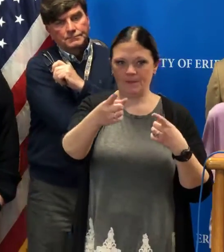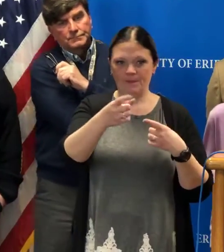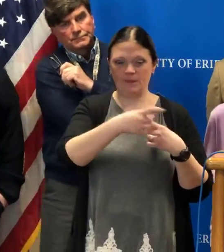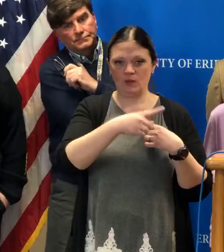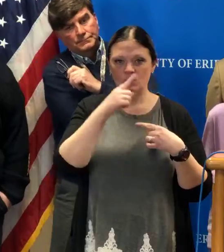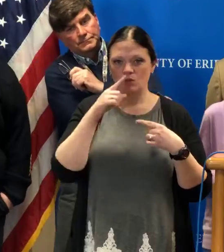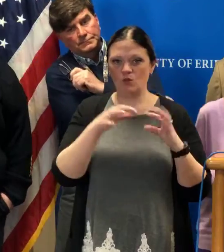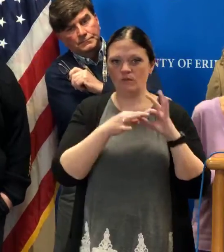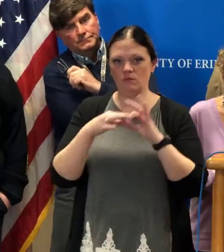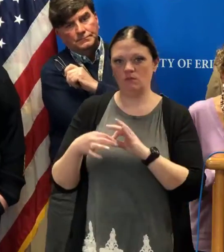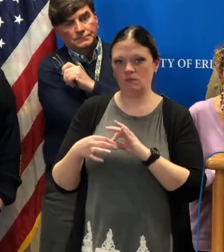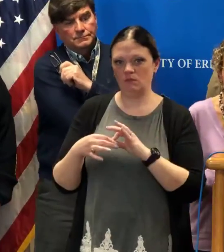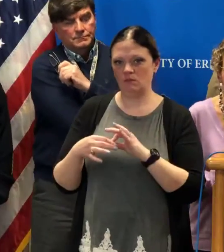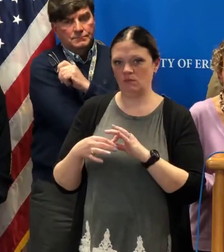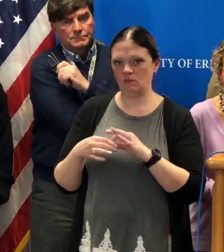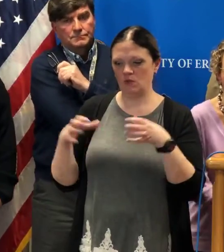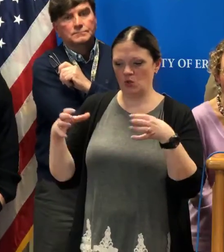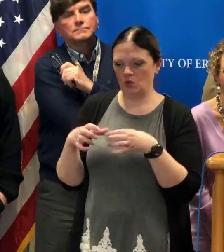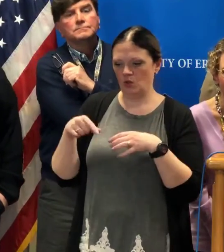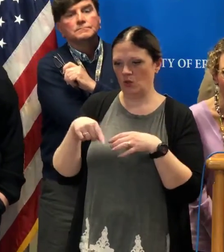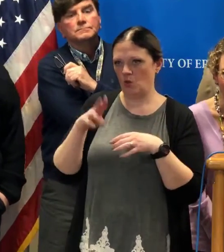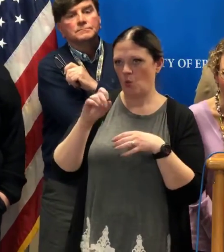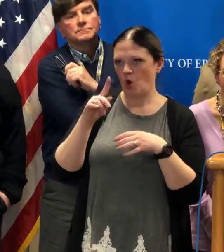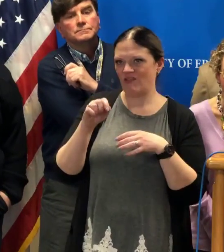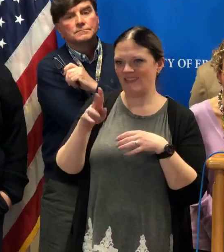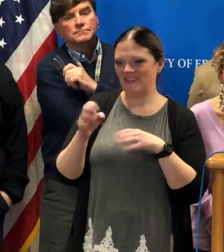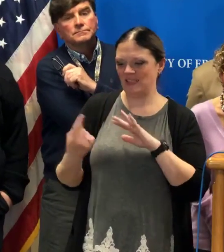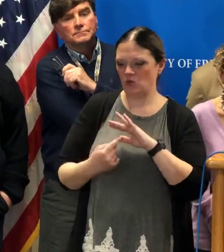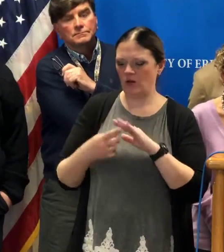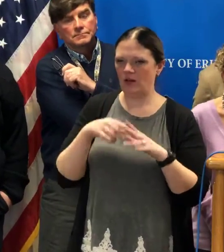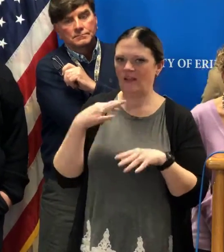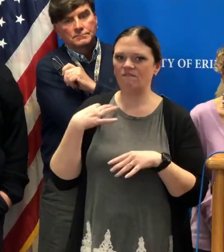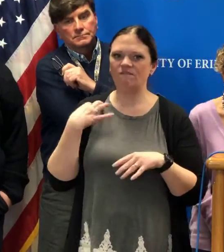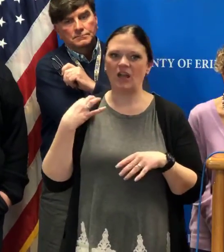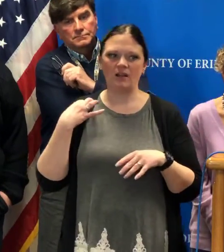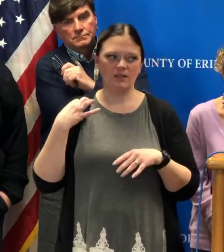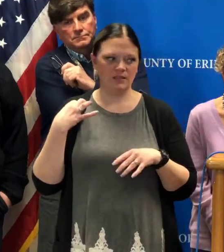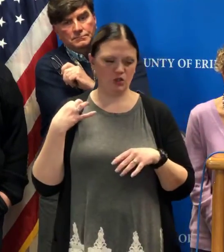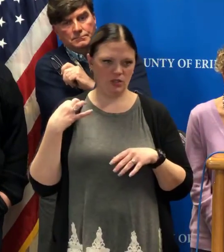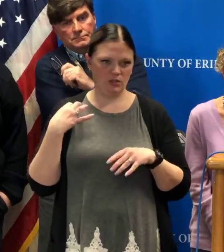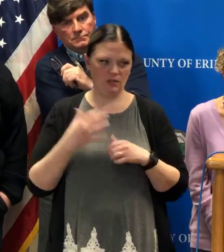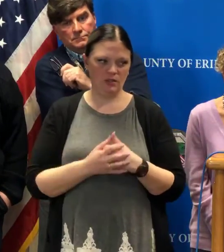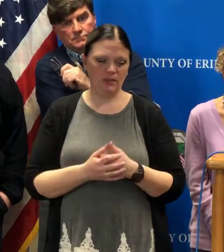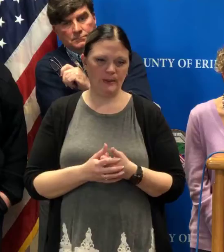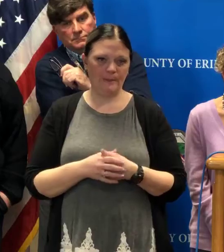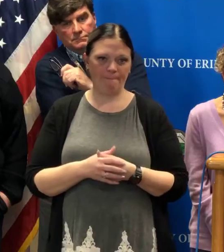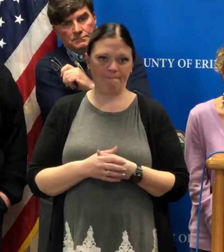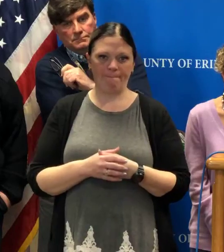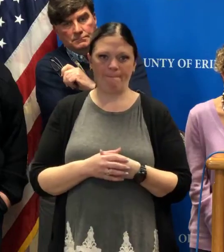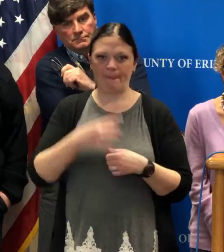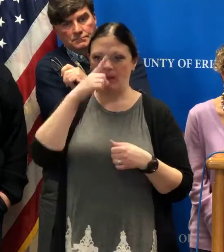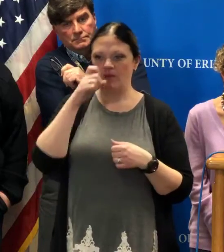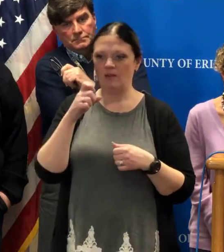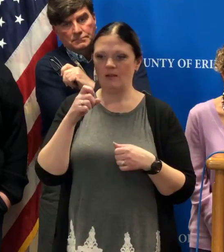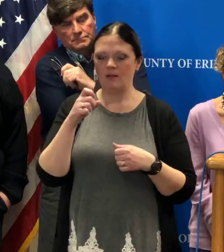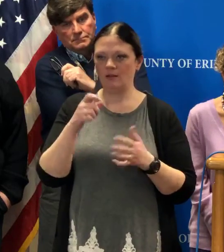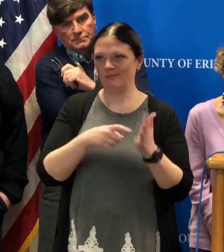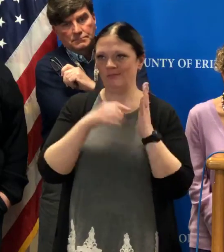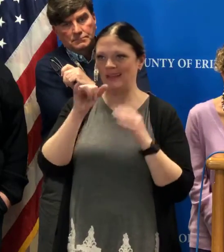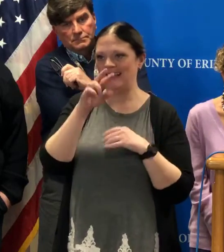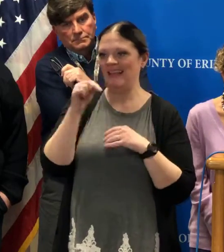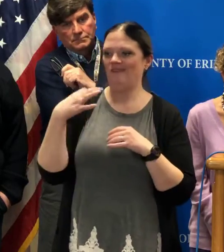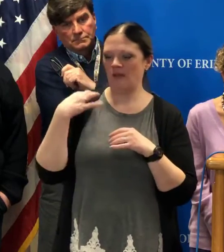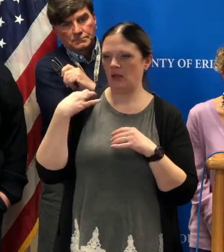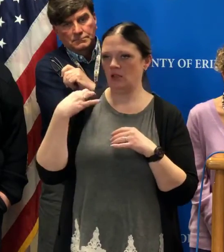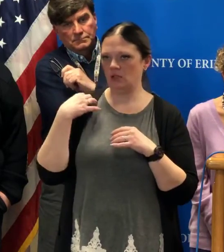quarantine and more so voluntary, Dr. Burstein, because involuntary speaks for itself.